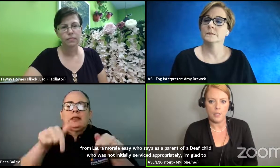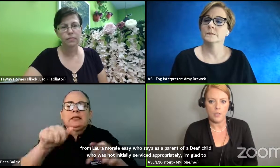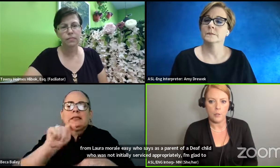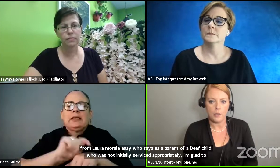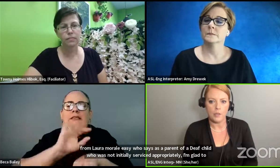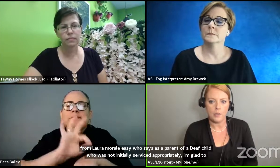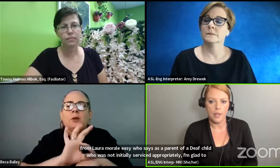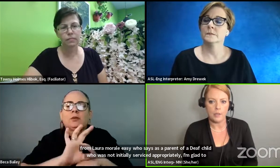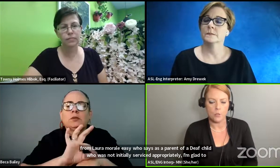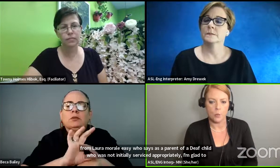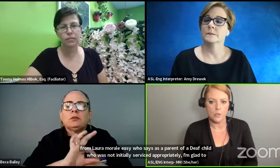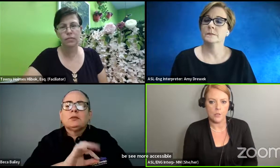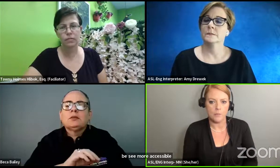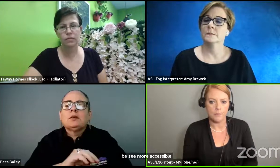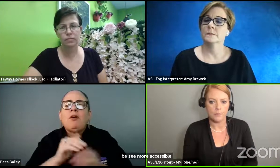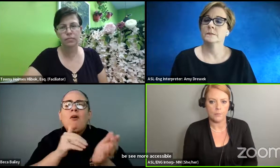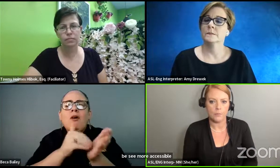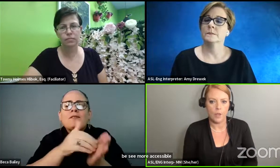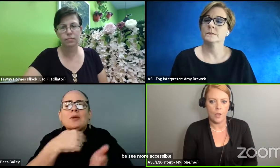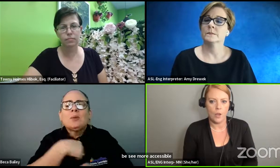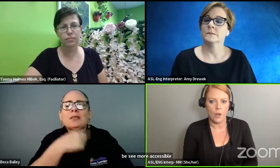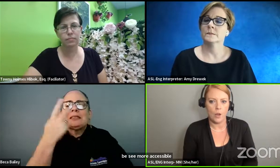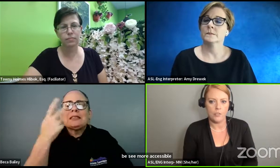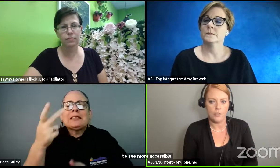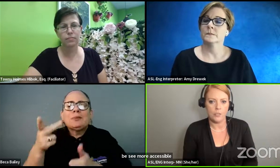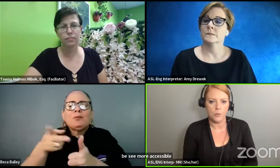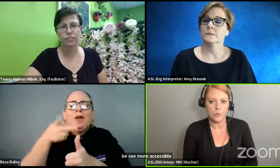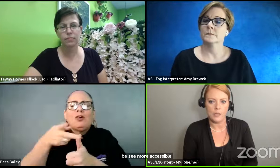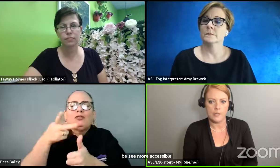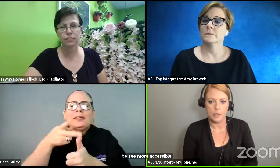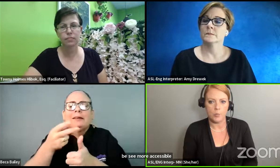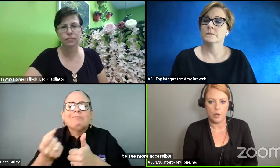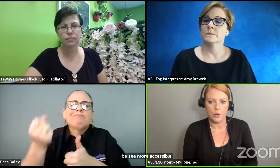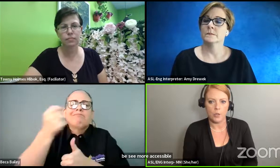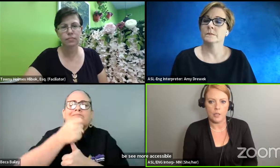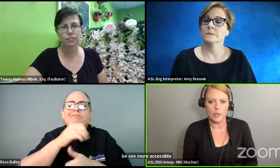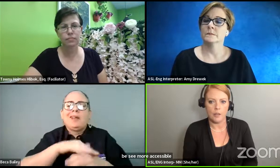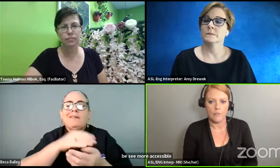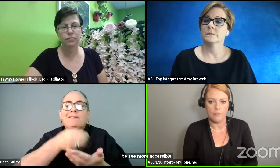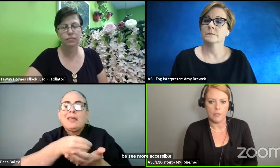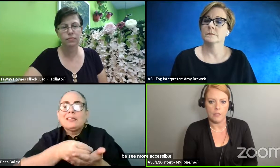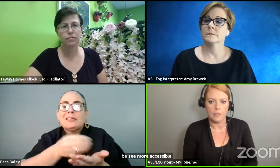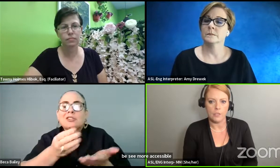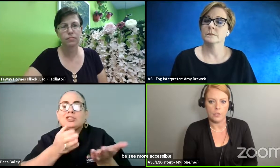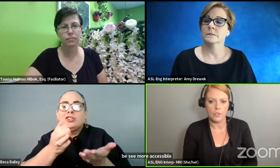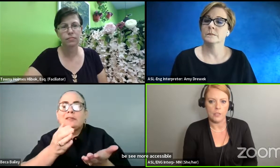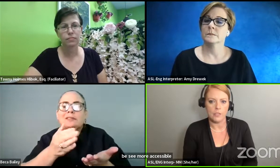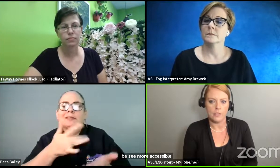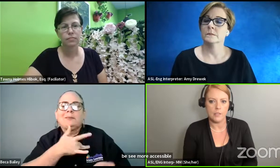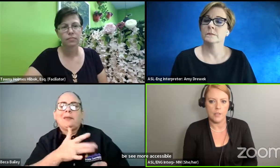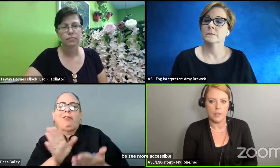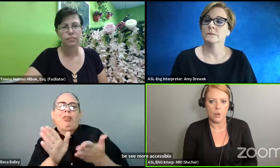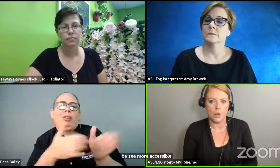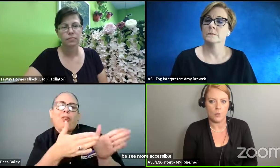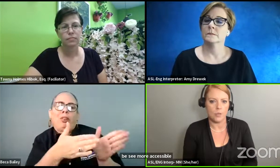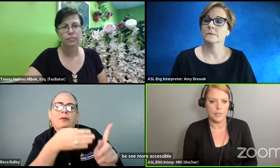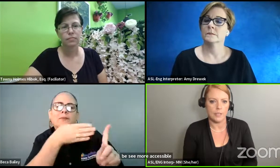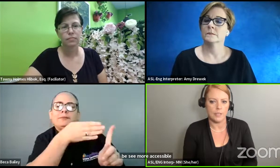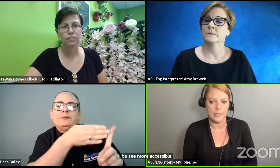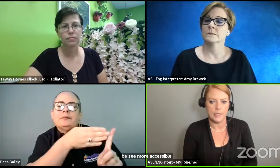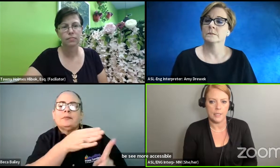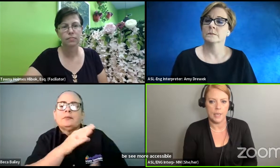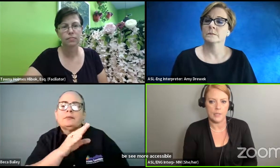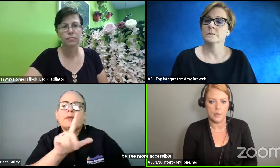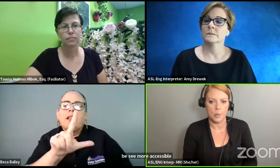right direction with this task force. Often we see a priority on funding of services that go to